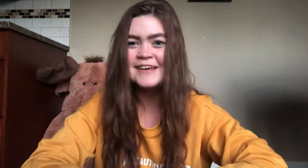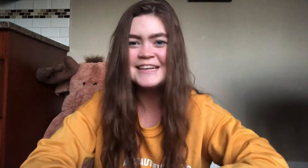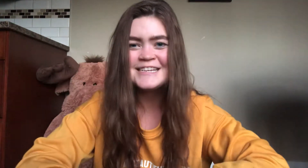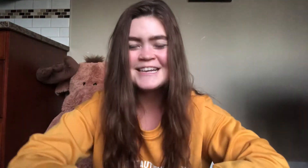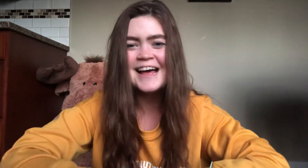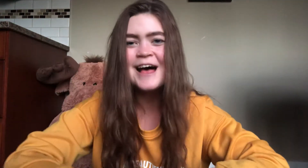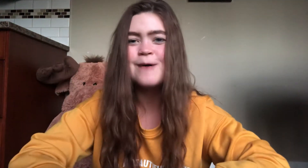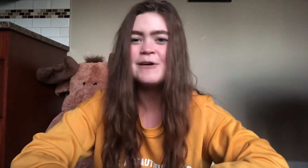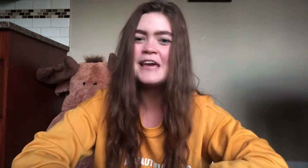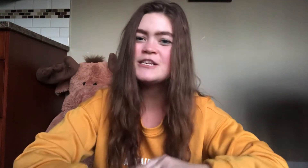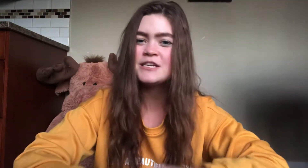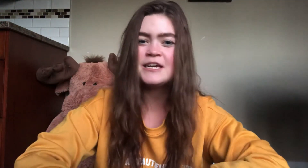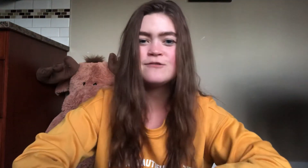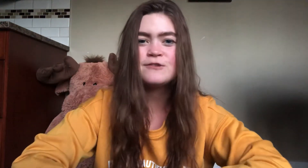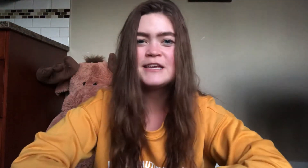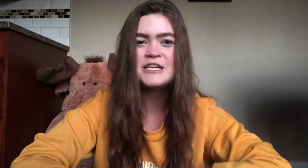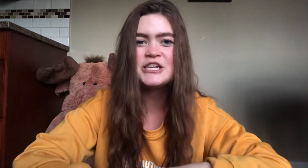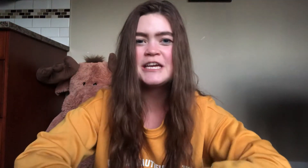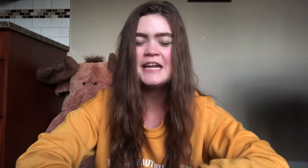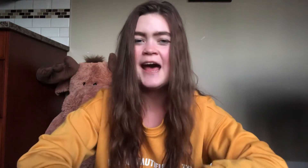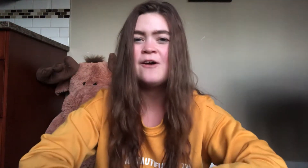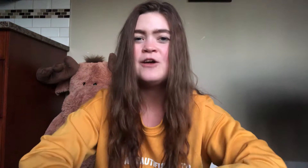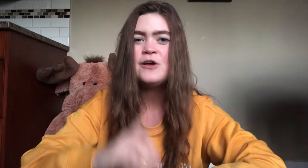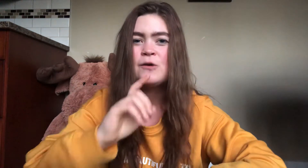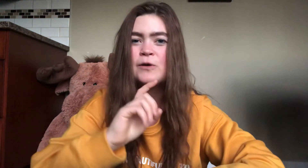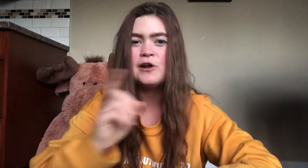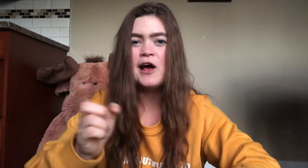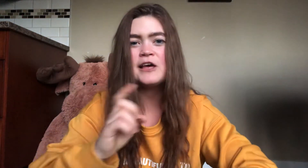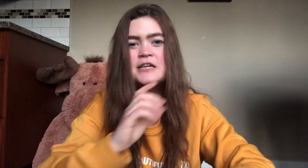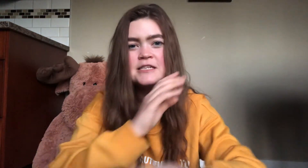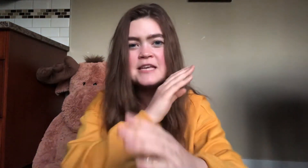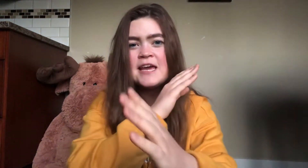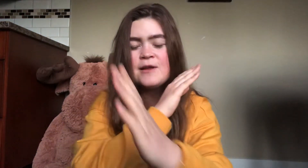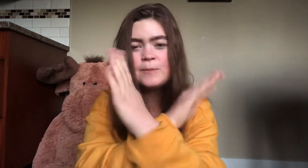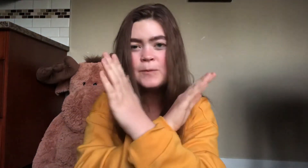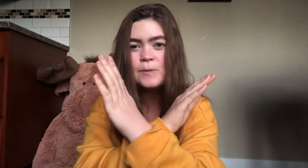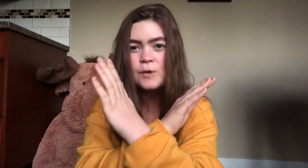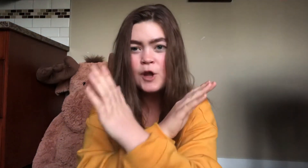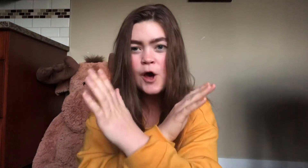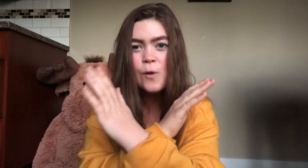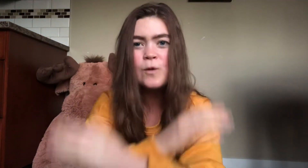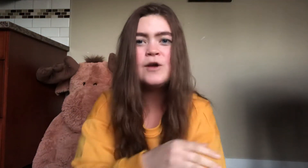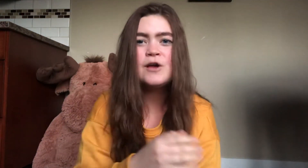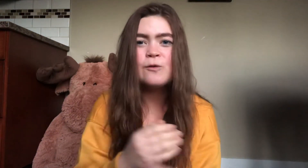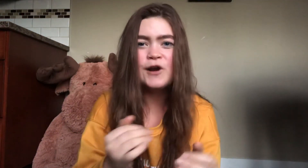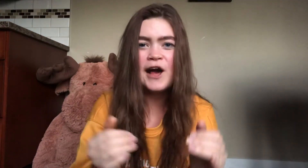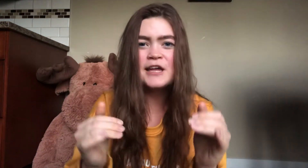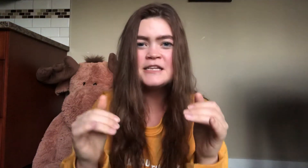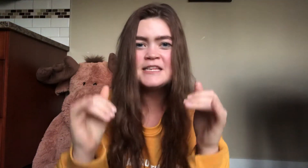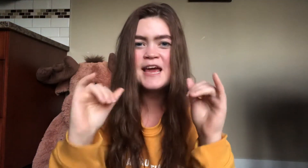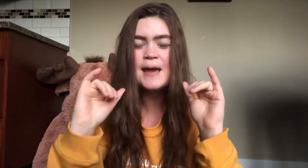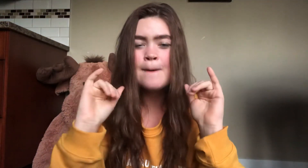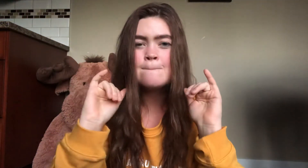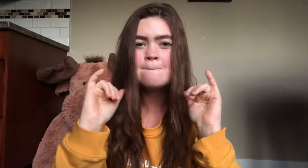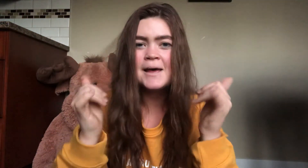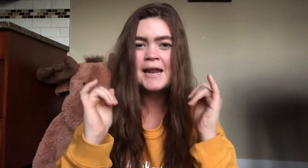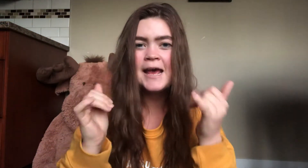good job. Okay, it's gonna get really tricky now. We're not gonna say, no. We're not gonna say,